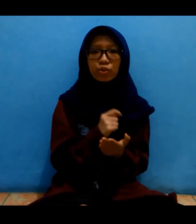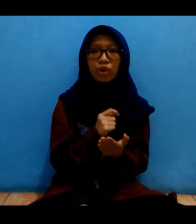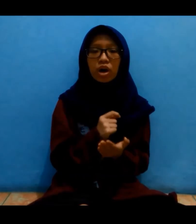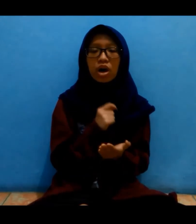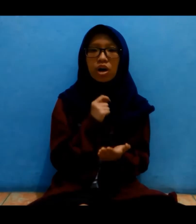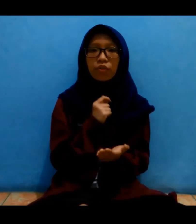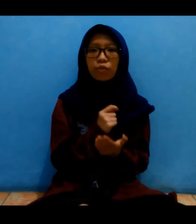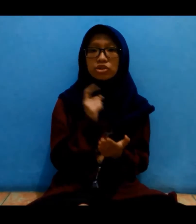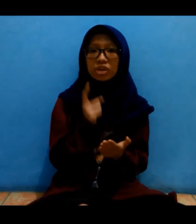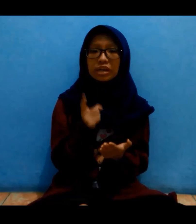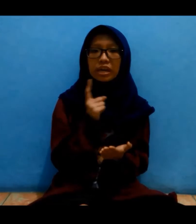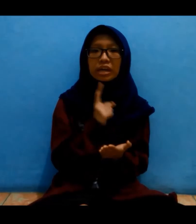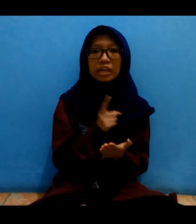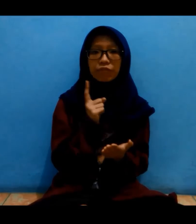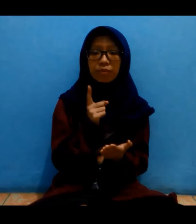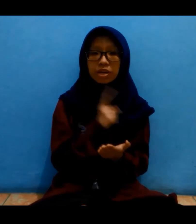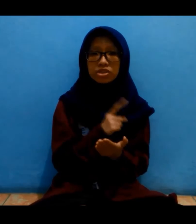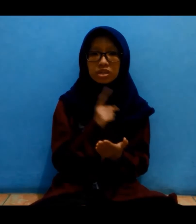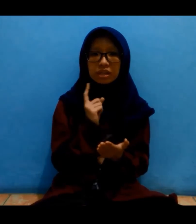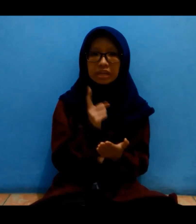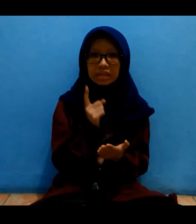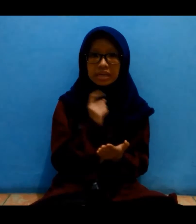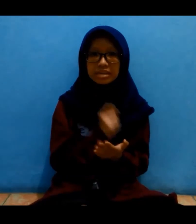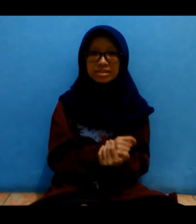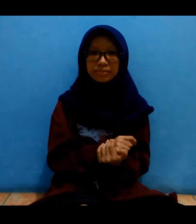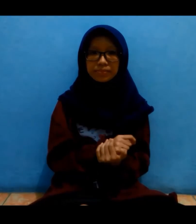do for checking the information is